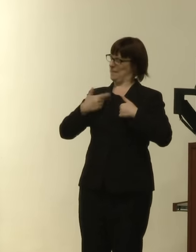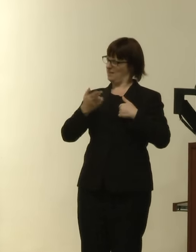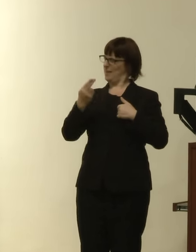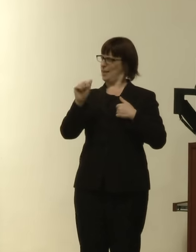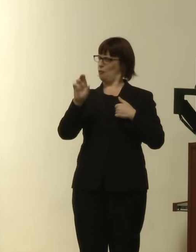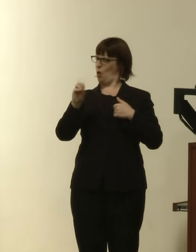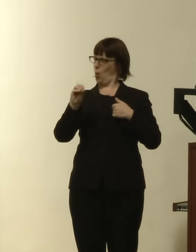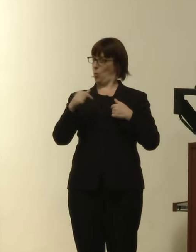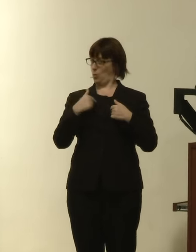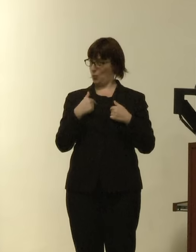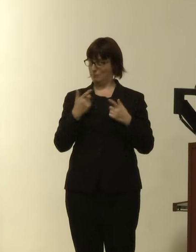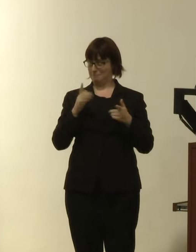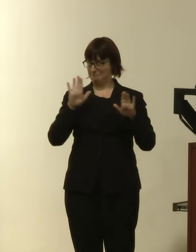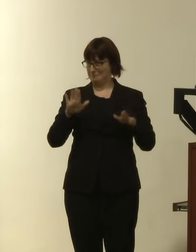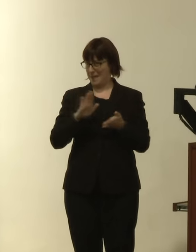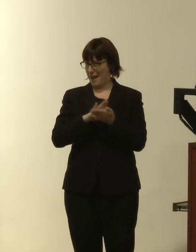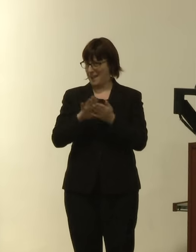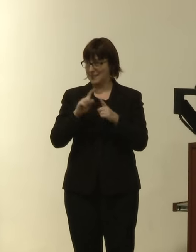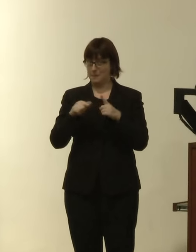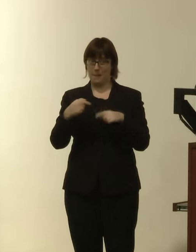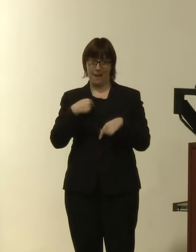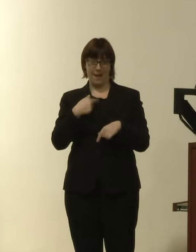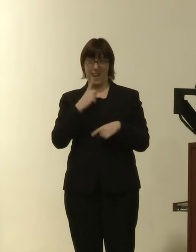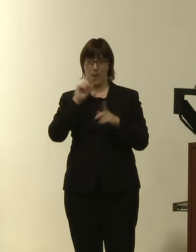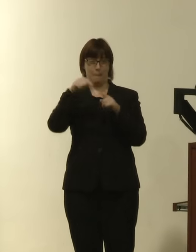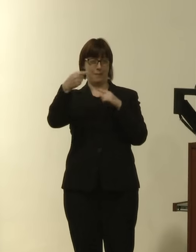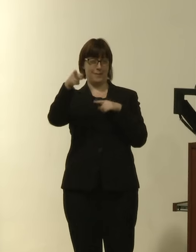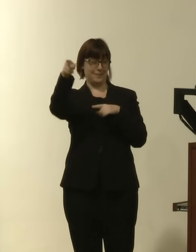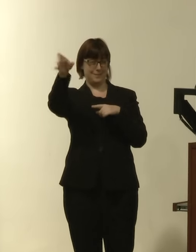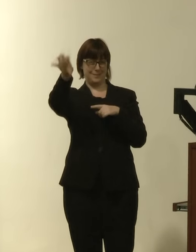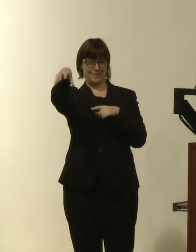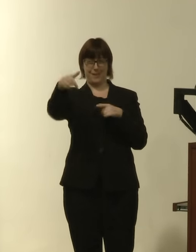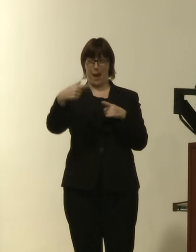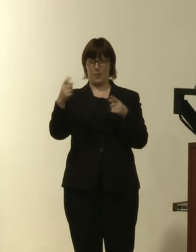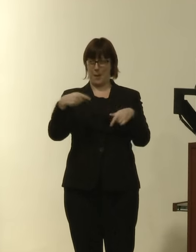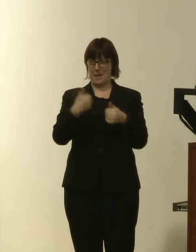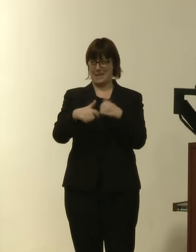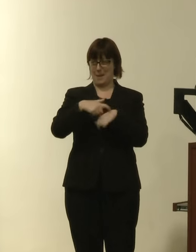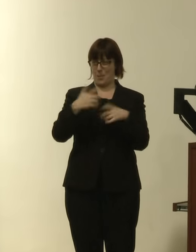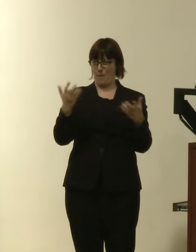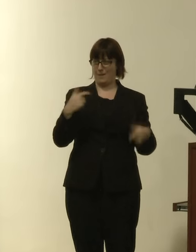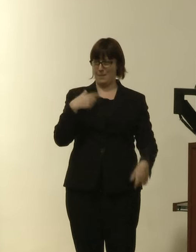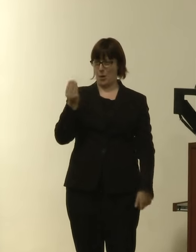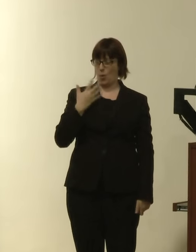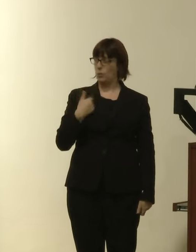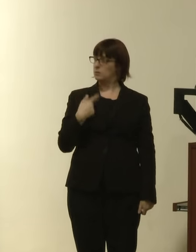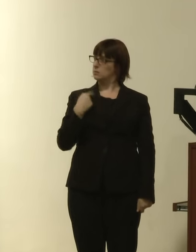know, terrific, but I'm right across the street. I'll come anytime you yell. So.